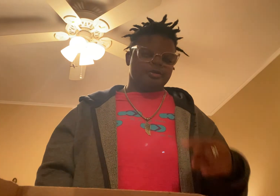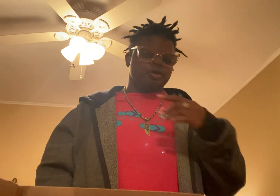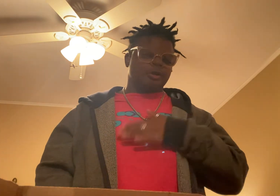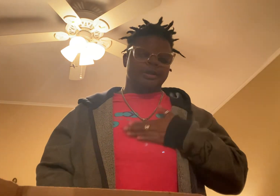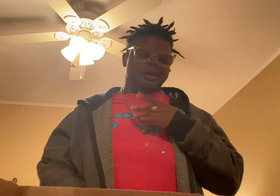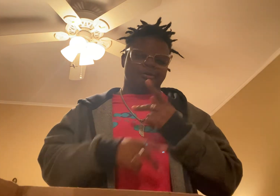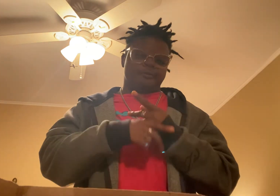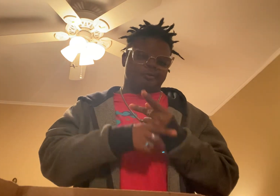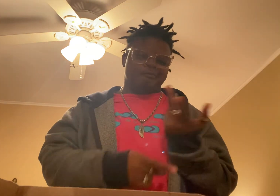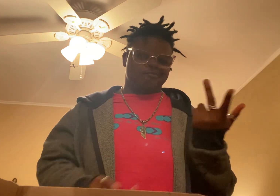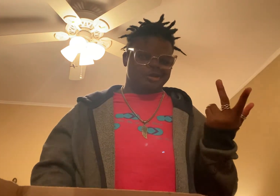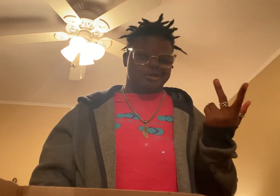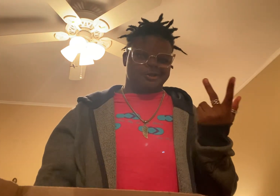Just be careful. Alright.